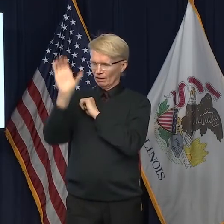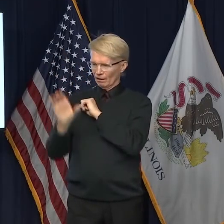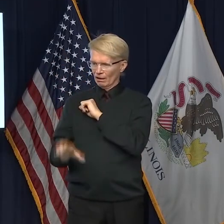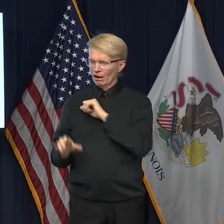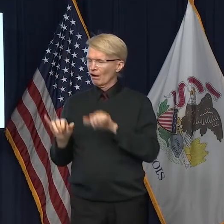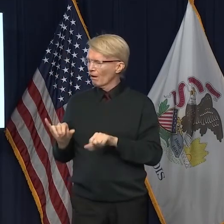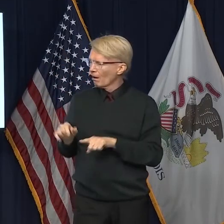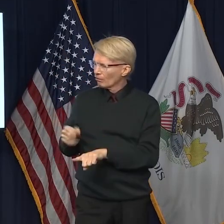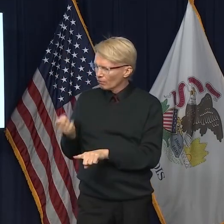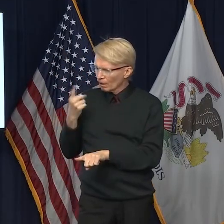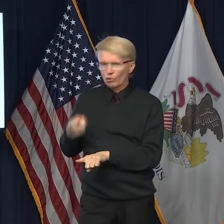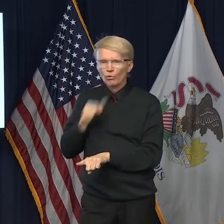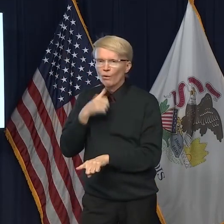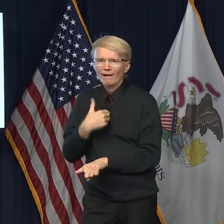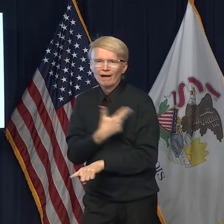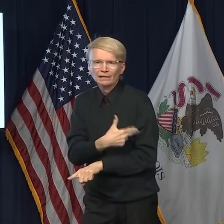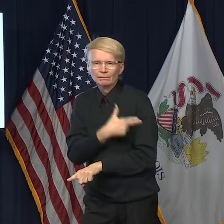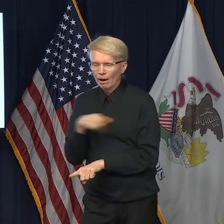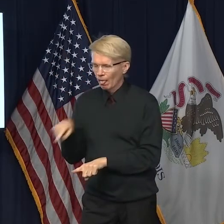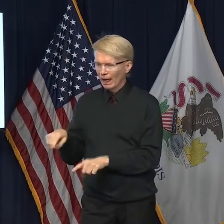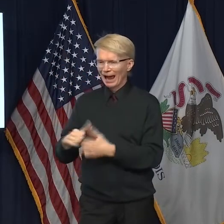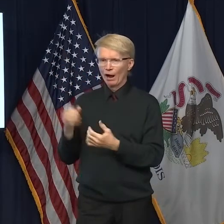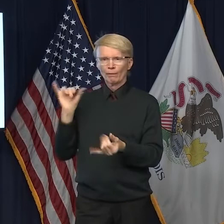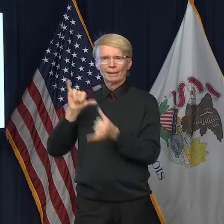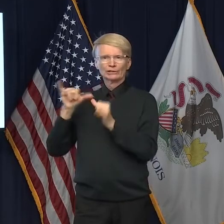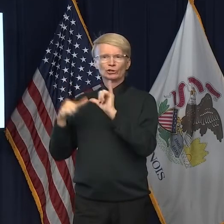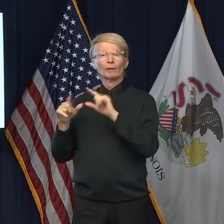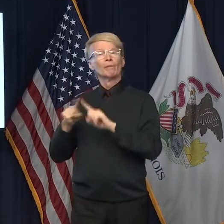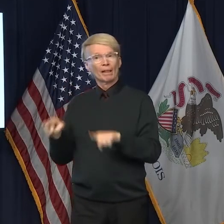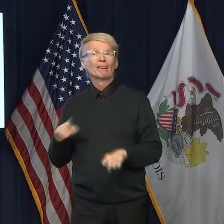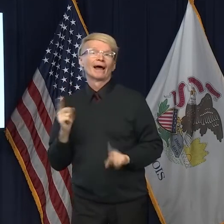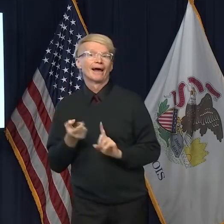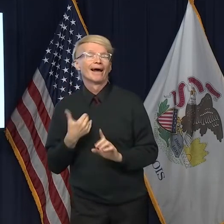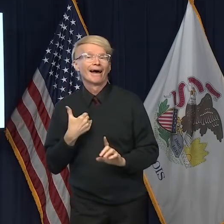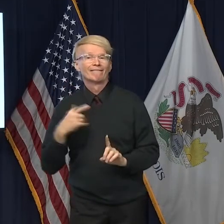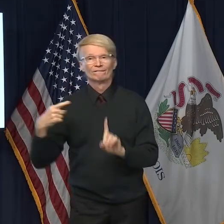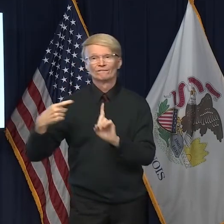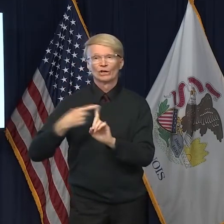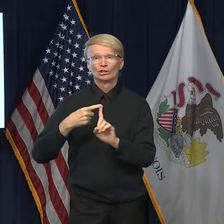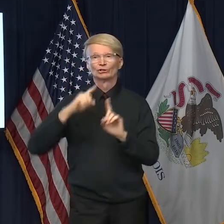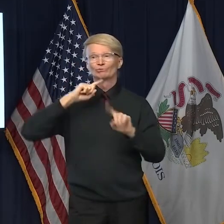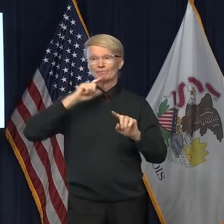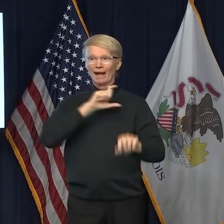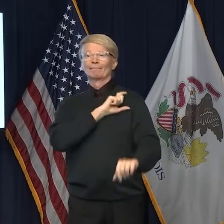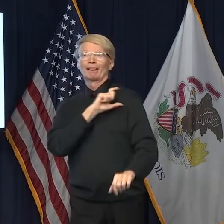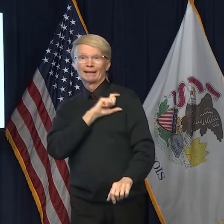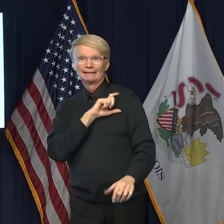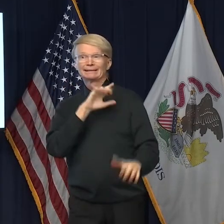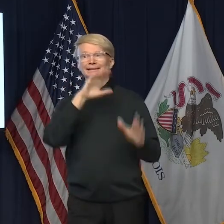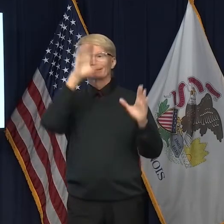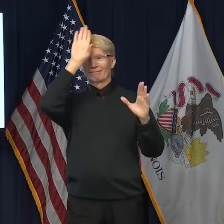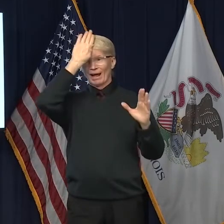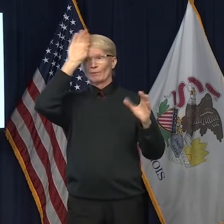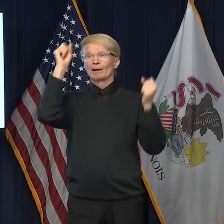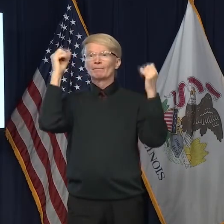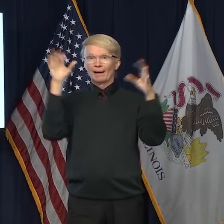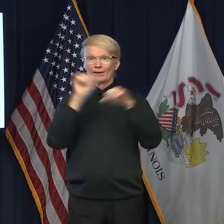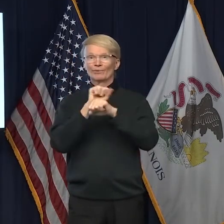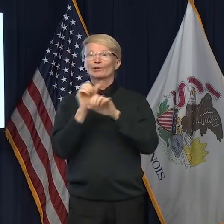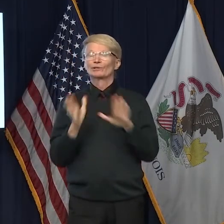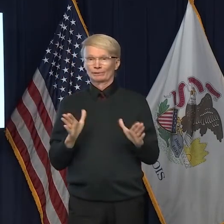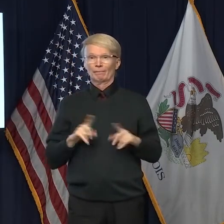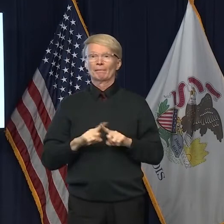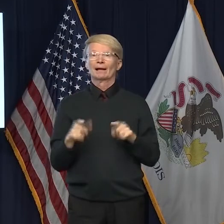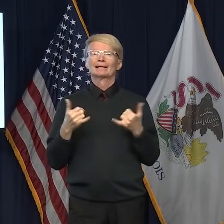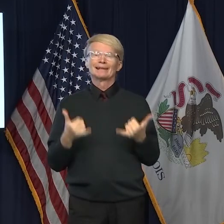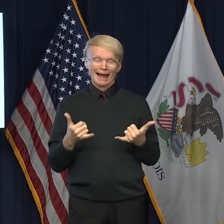have a hospital, but of course they would have first responders. This was before the ACIP guidance now put the long-term